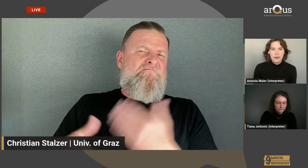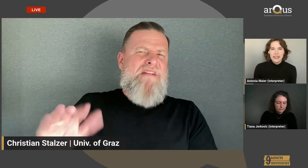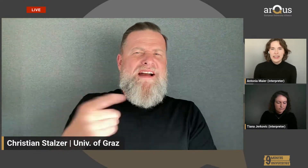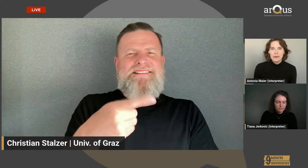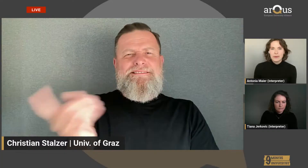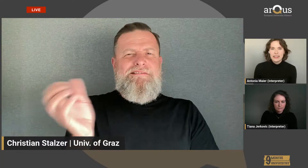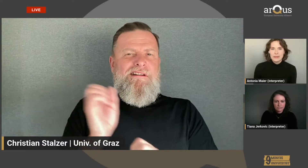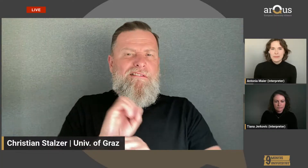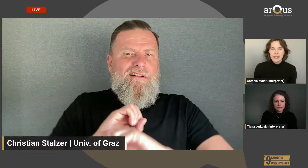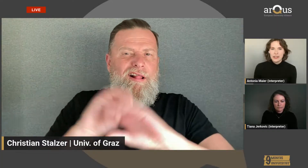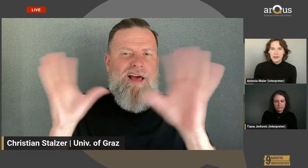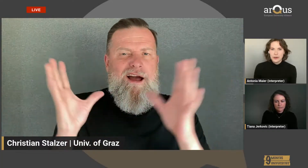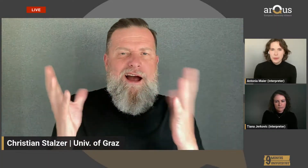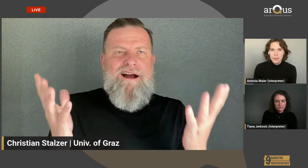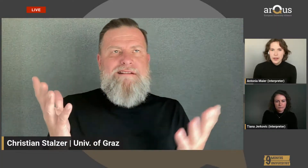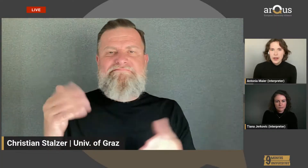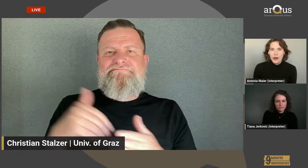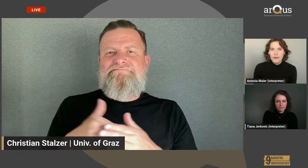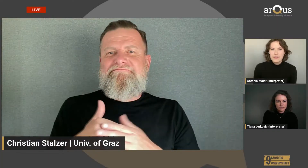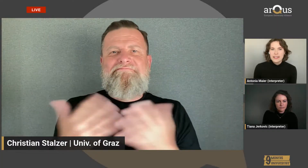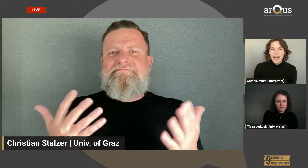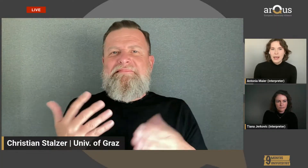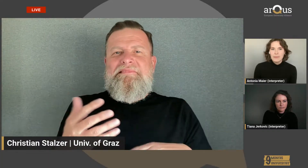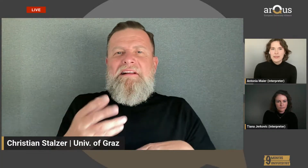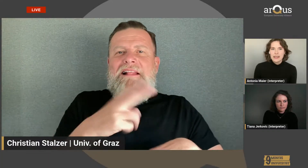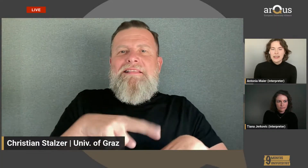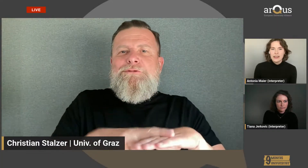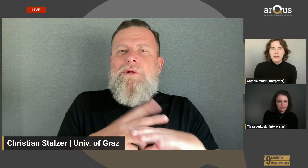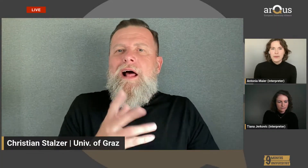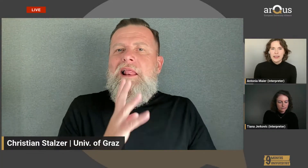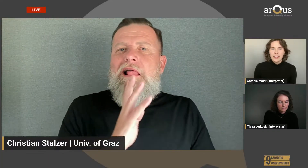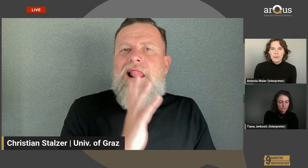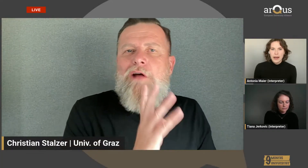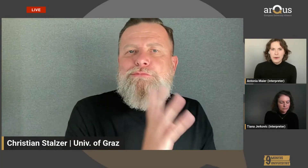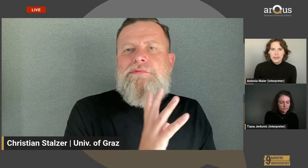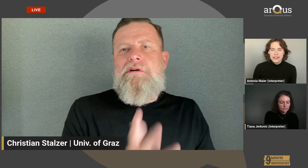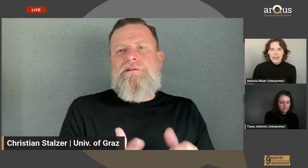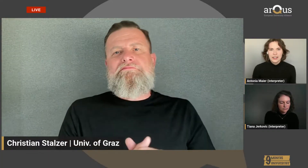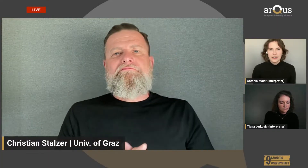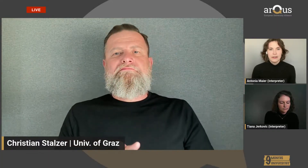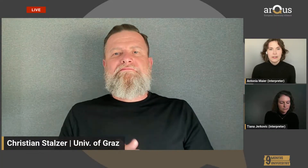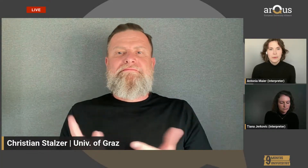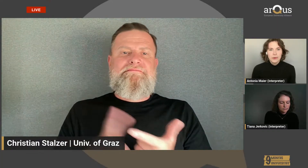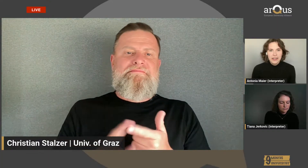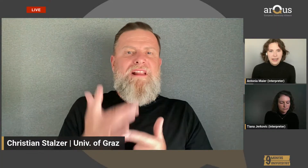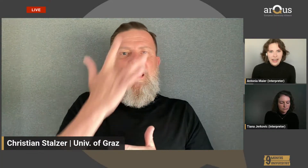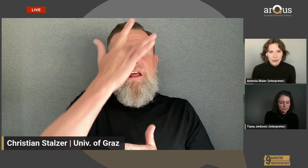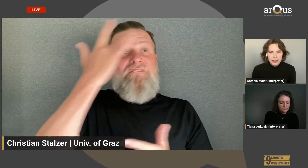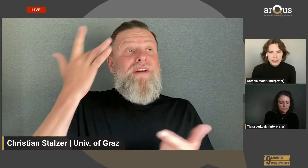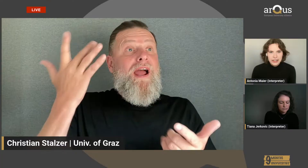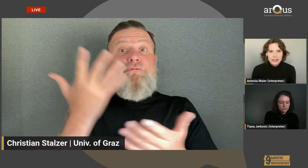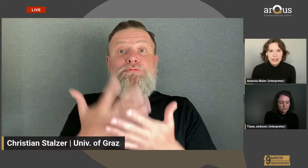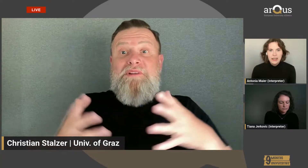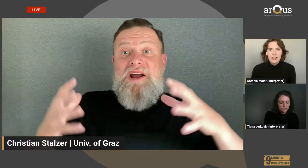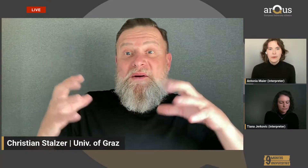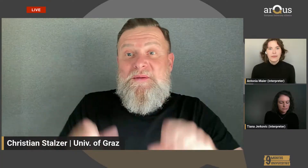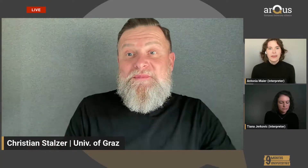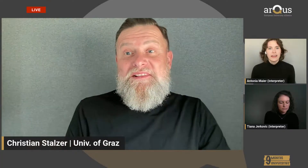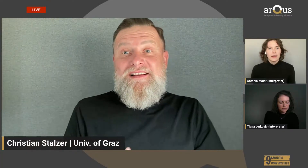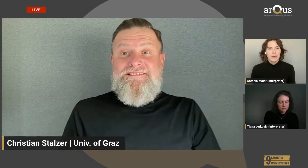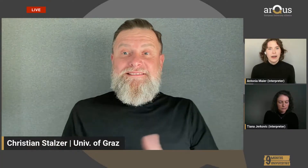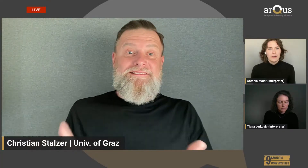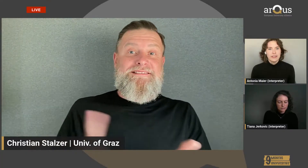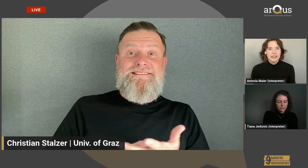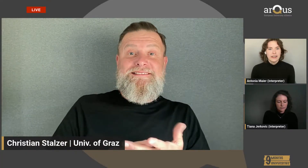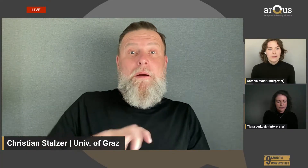about multilingualism in Europe, oftentimes you think about national spoken languages, you